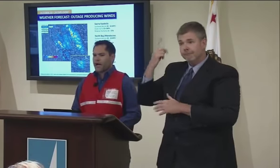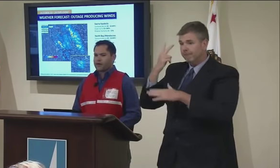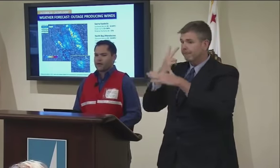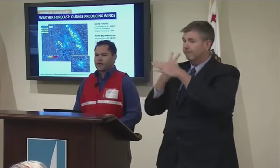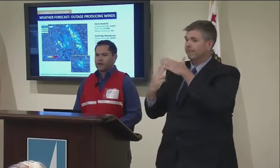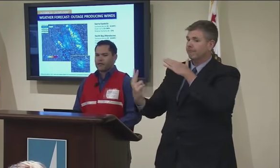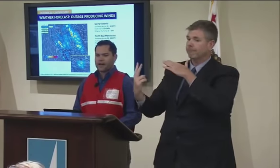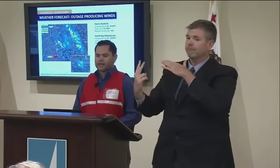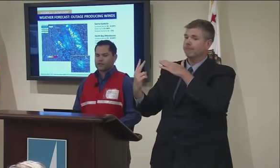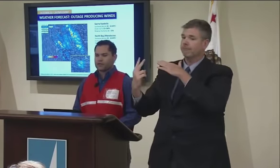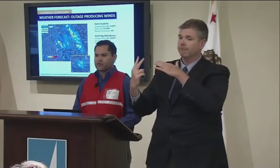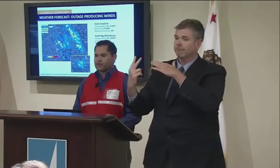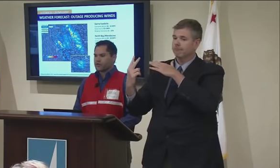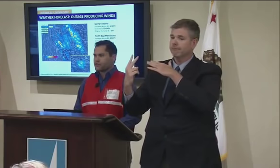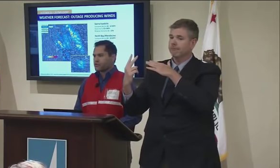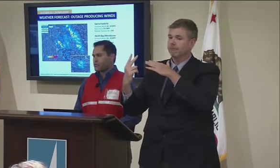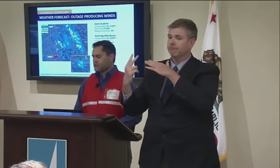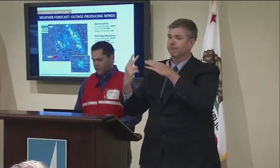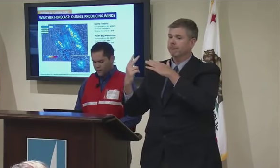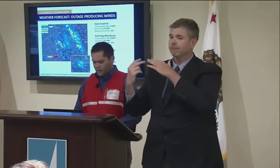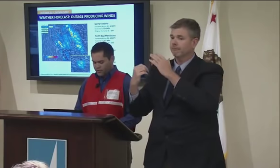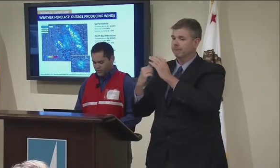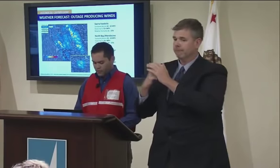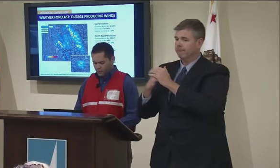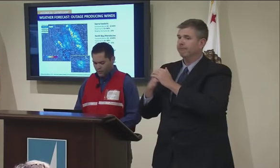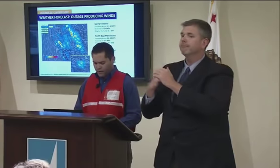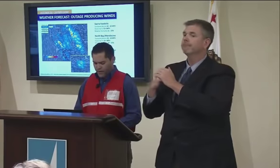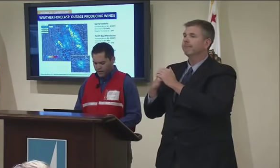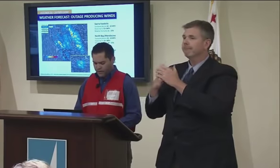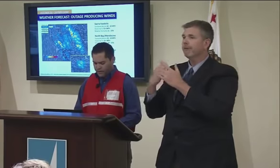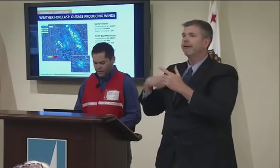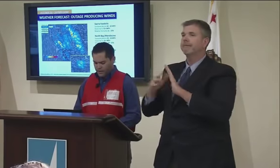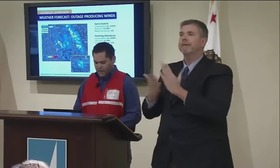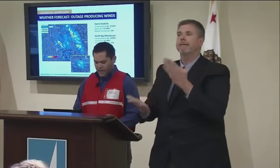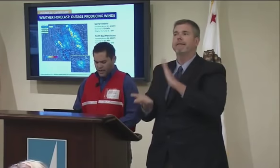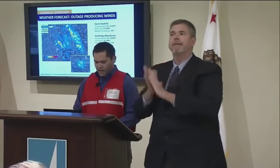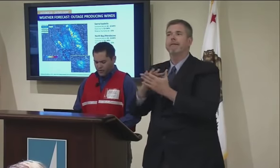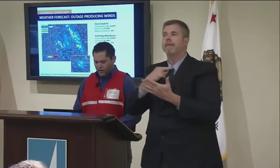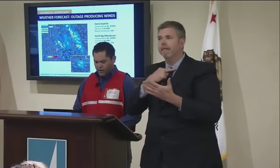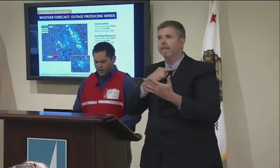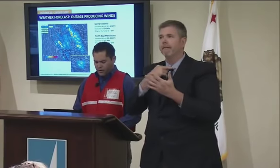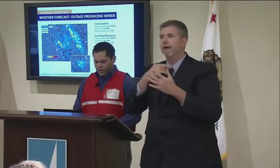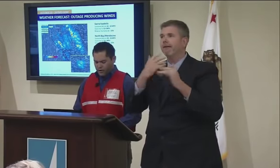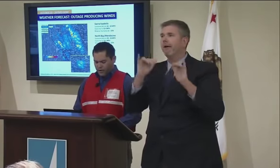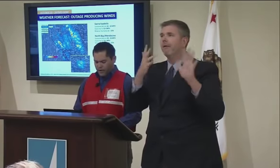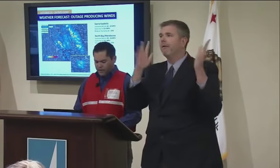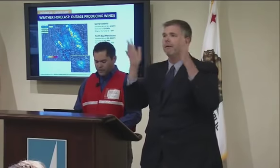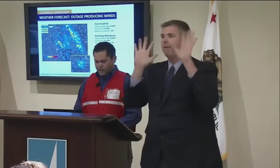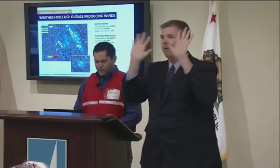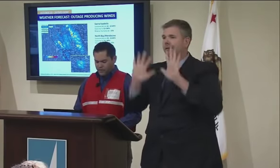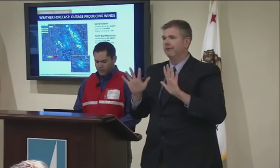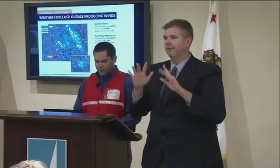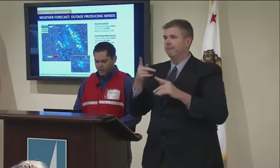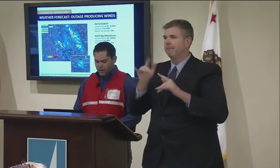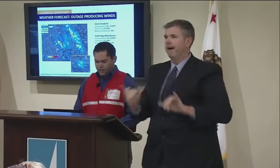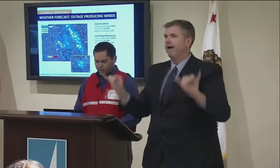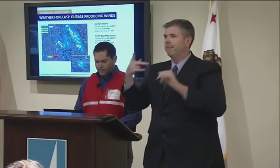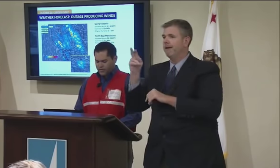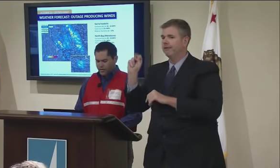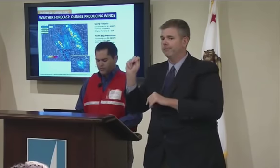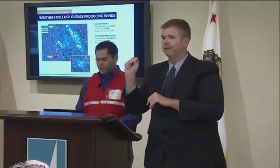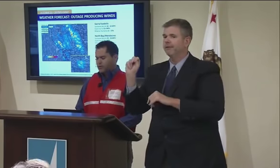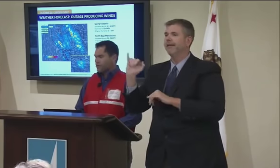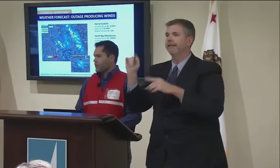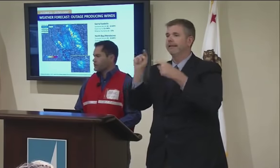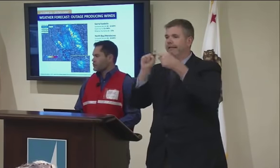weather pattern that is conducive to these offshore wind patterns. And we are looking at and continuing to monitor